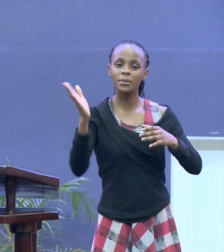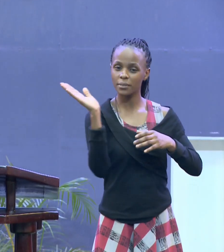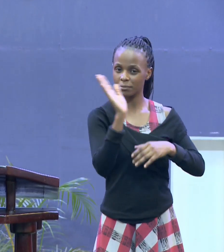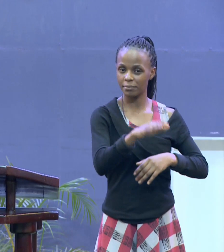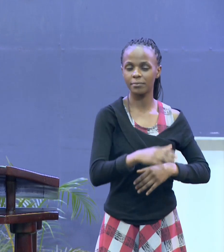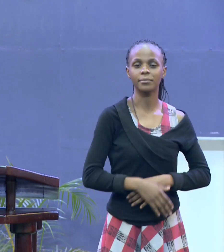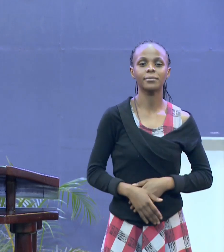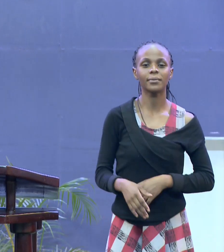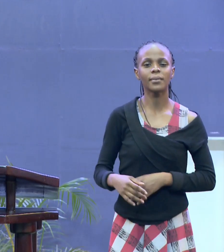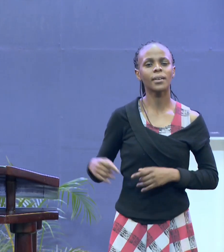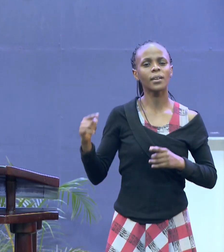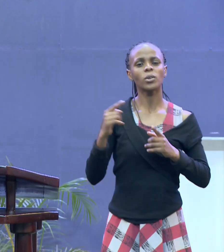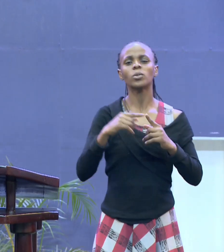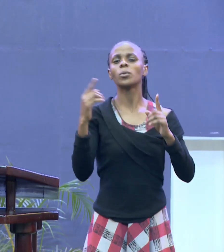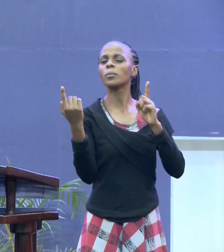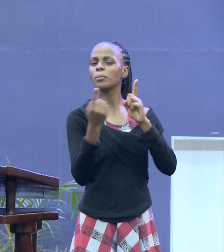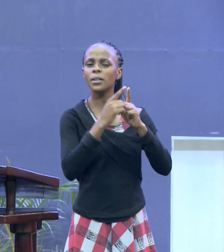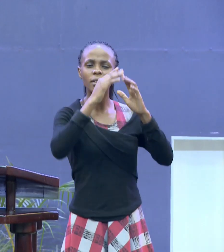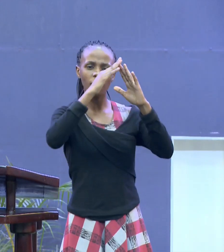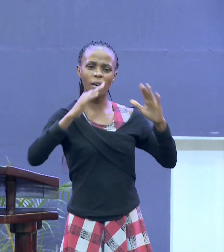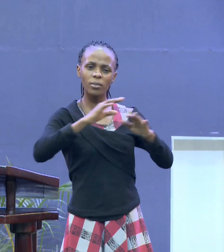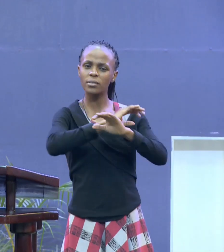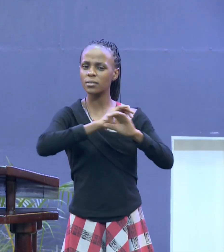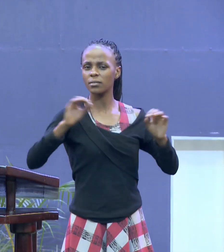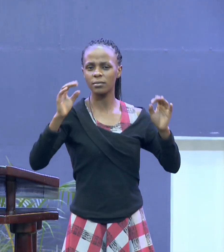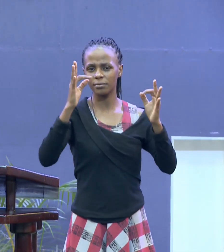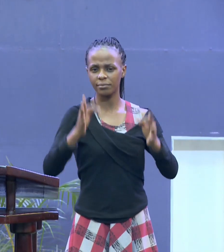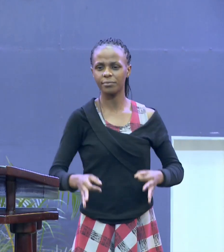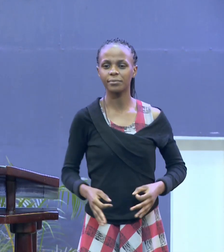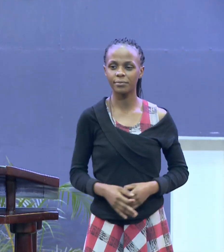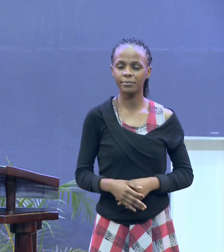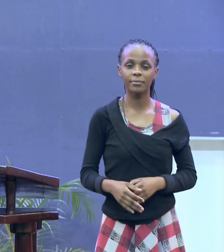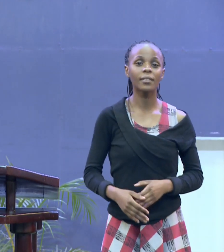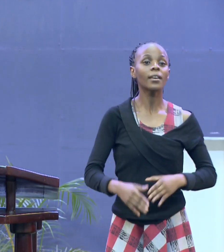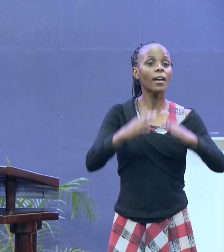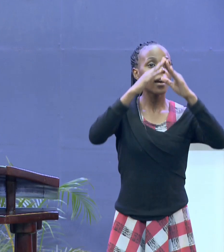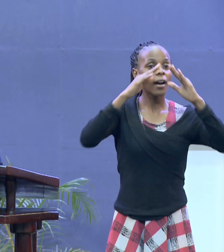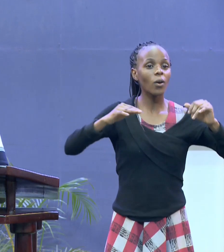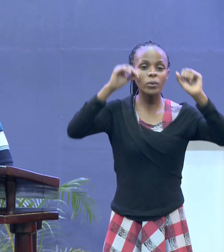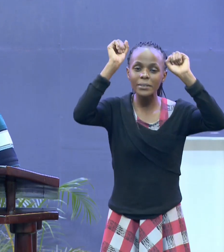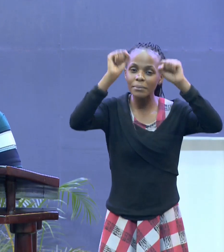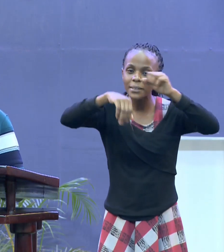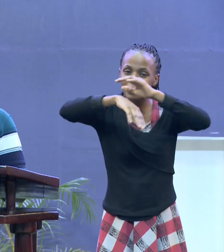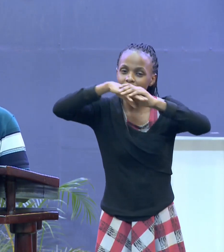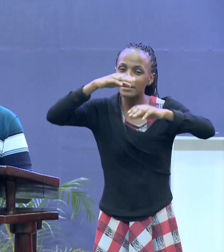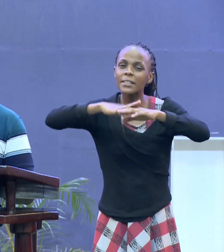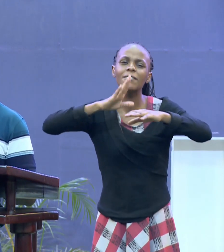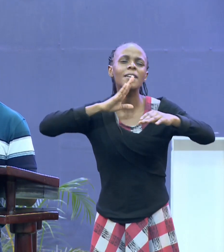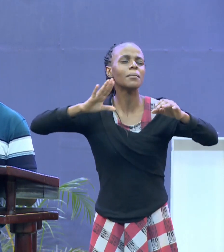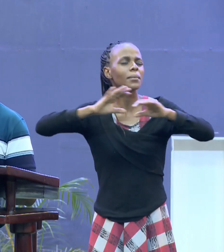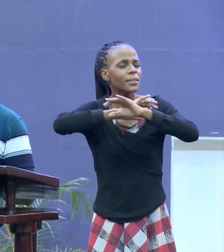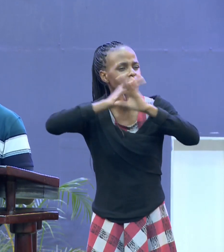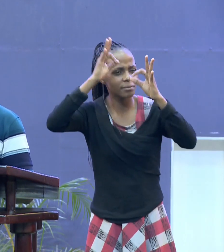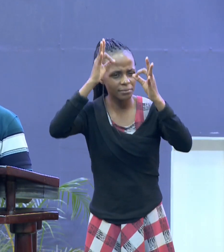demons return is to find the house empty. The house must not be empty. Enyumba terina